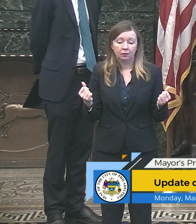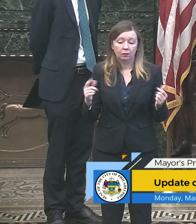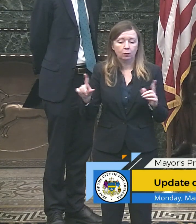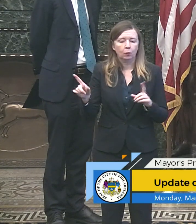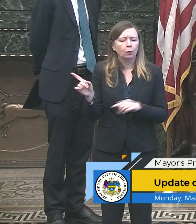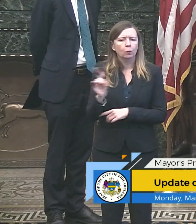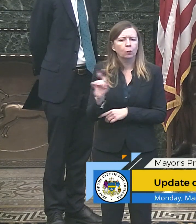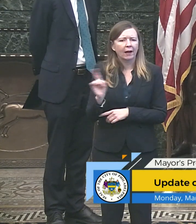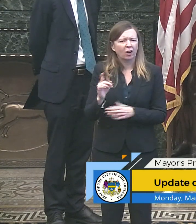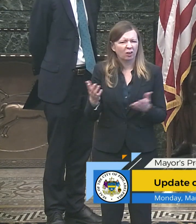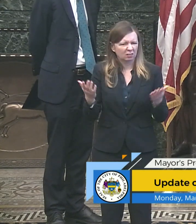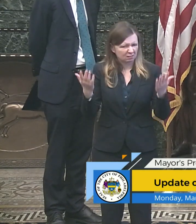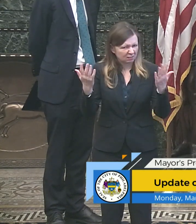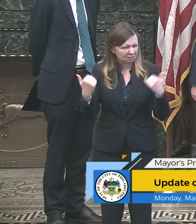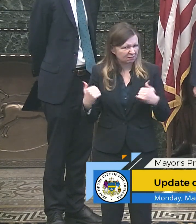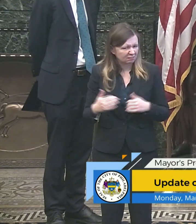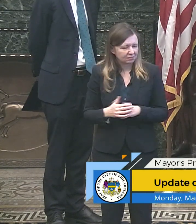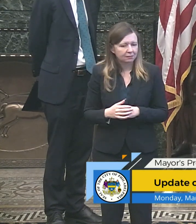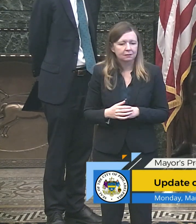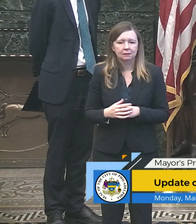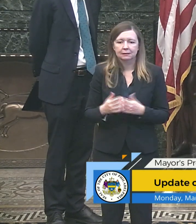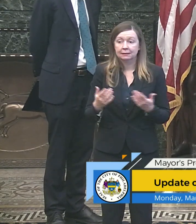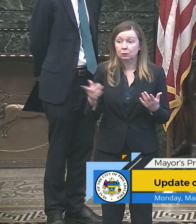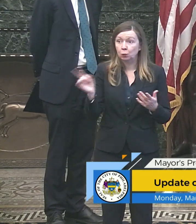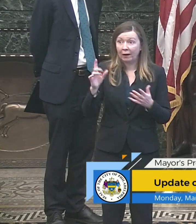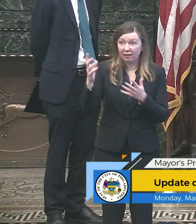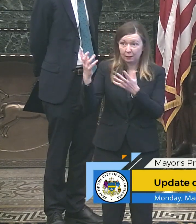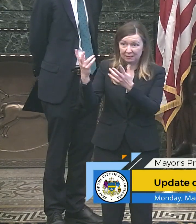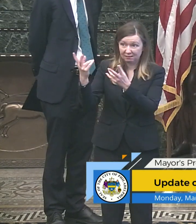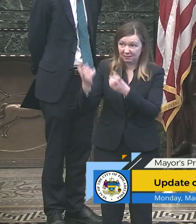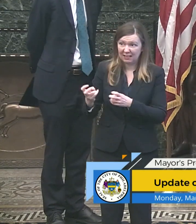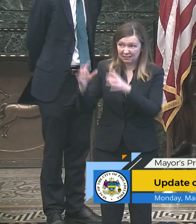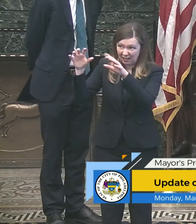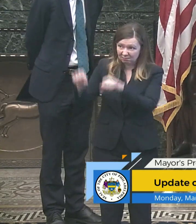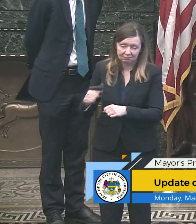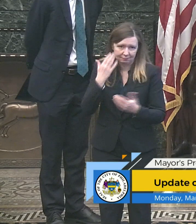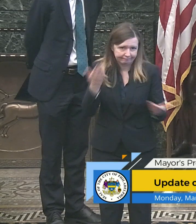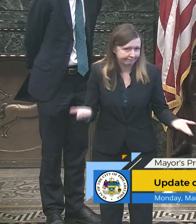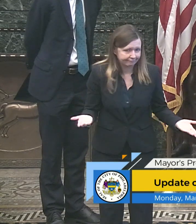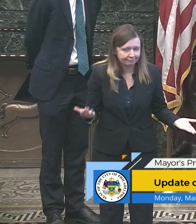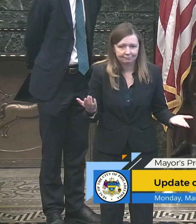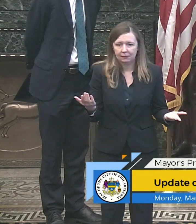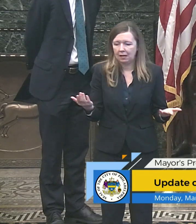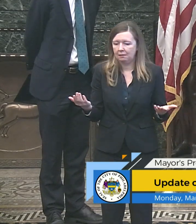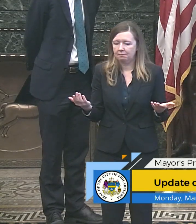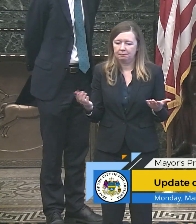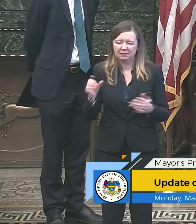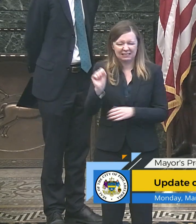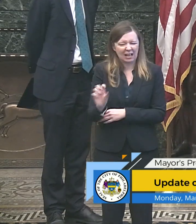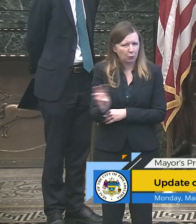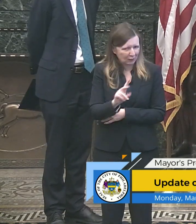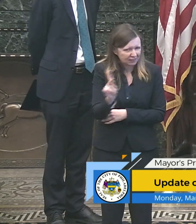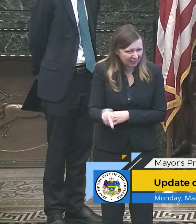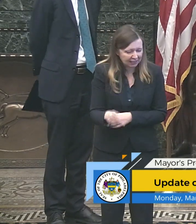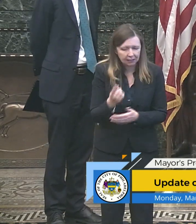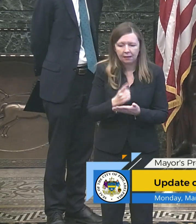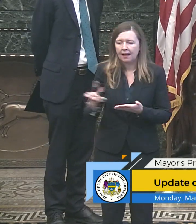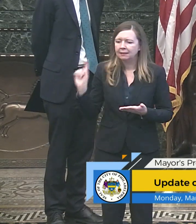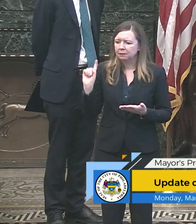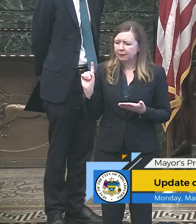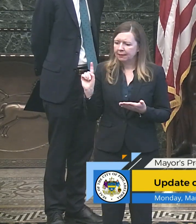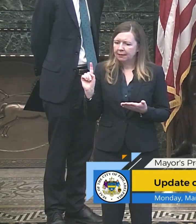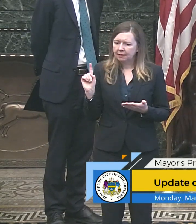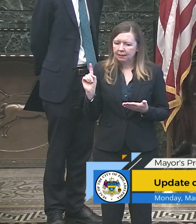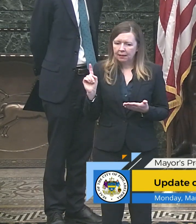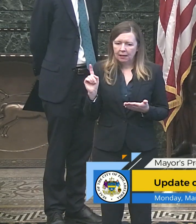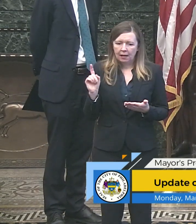where they're being taken down so far? I do not know off the top. I know we were looking at a site in Southwest Philly last week,